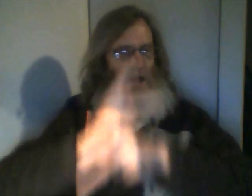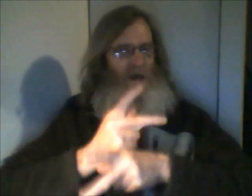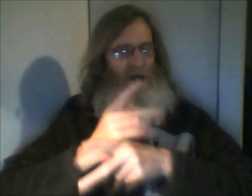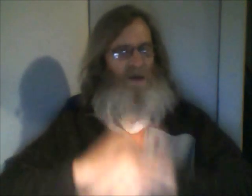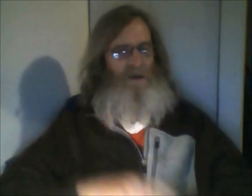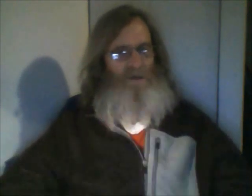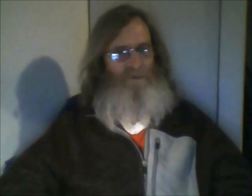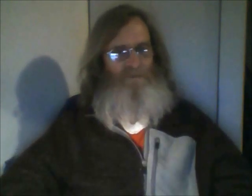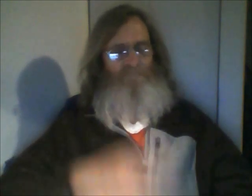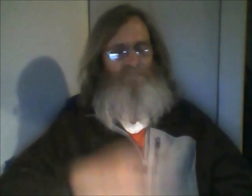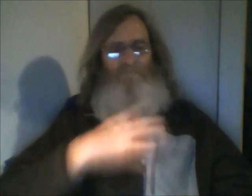cap.